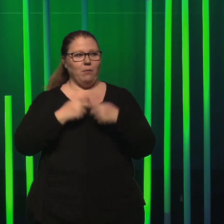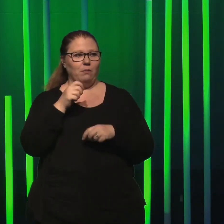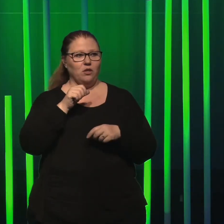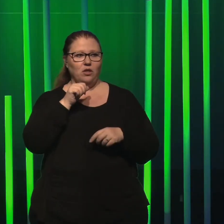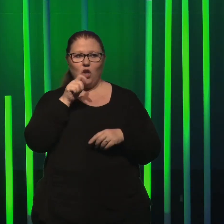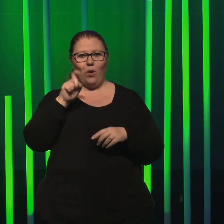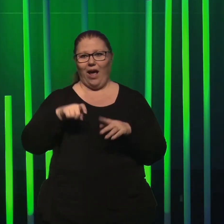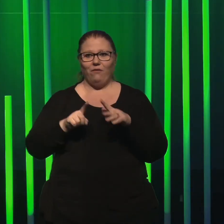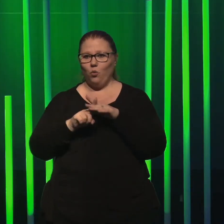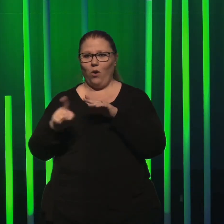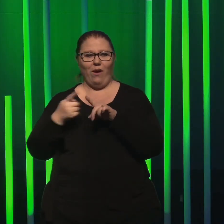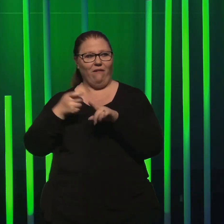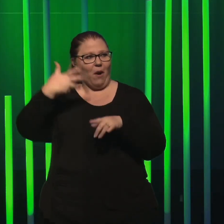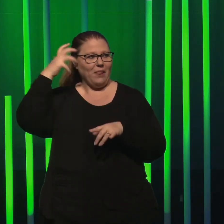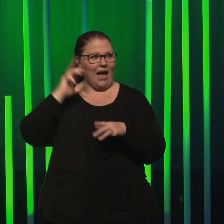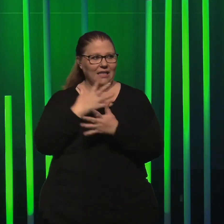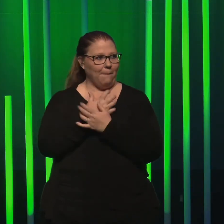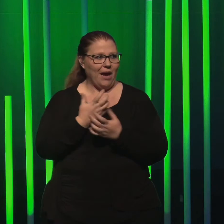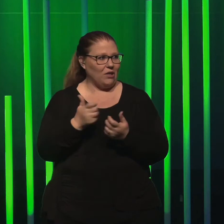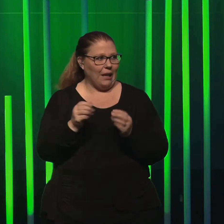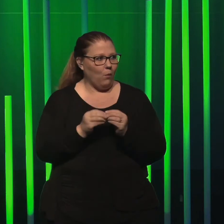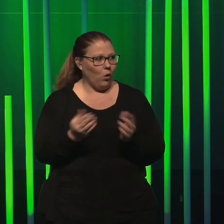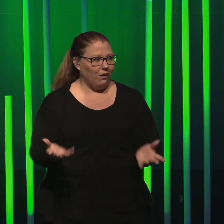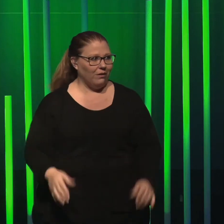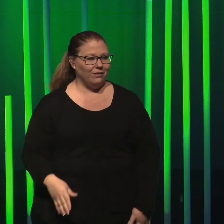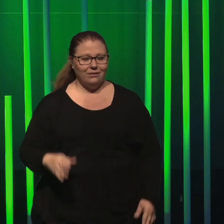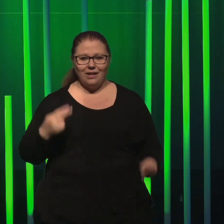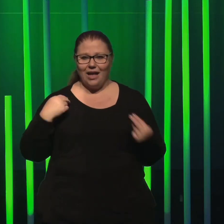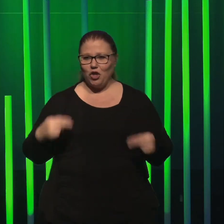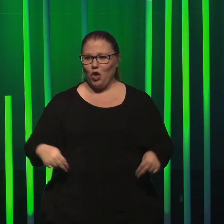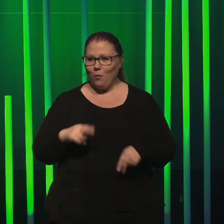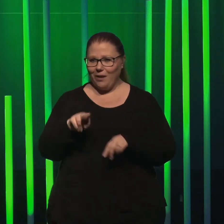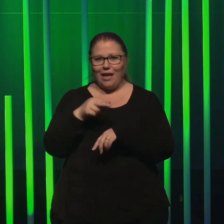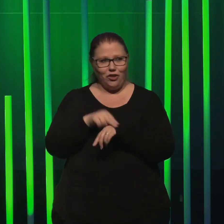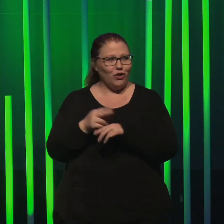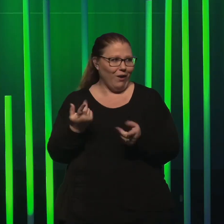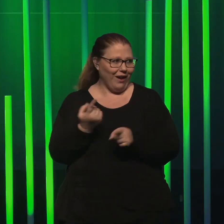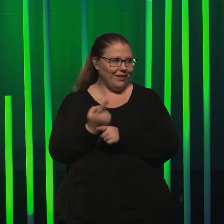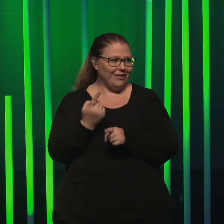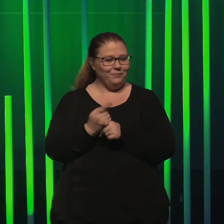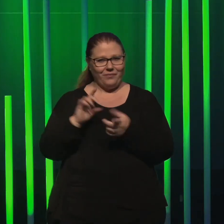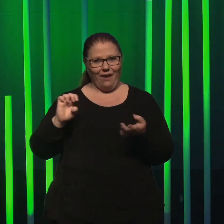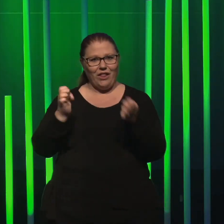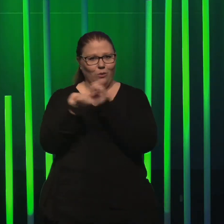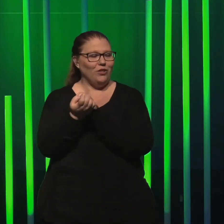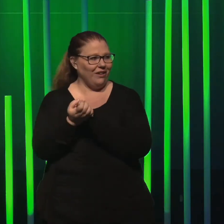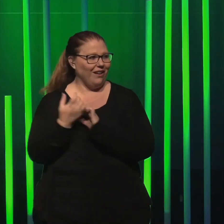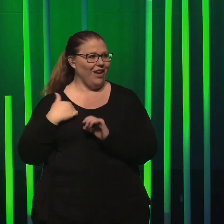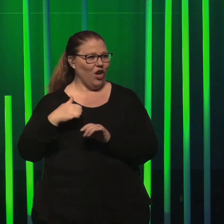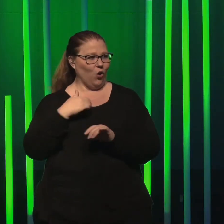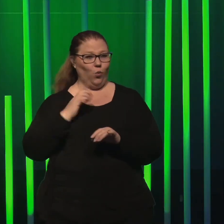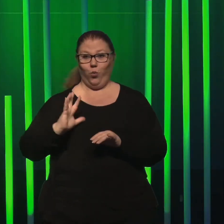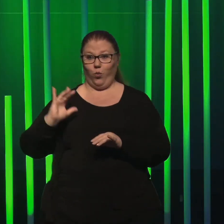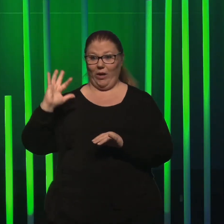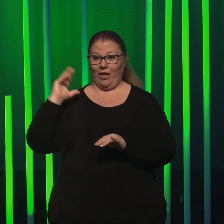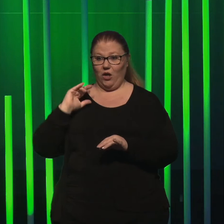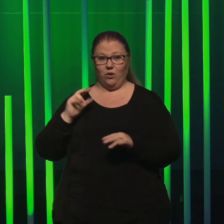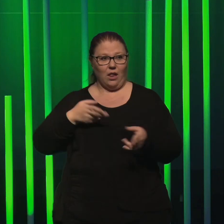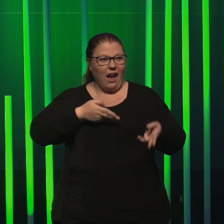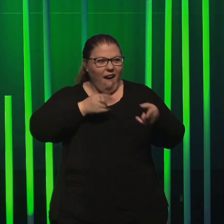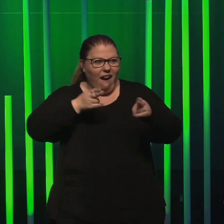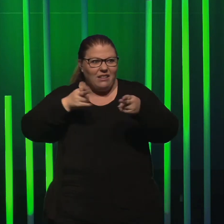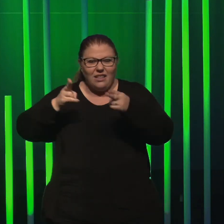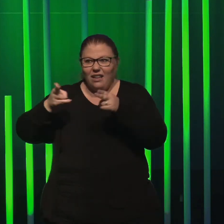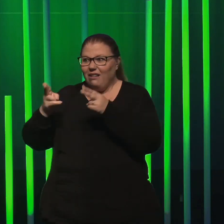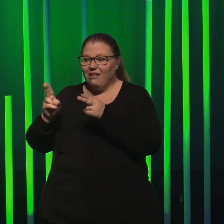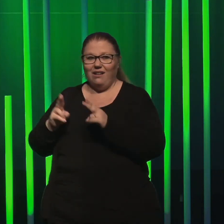from lions and bears anymore, right? That's human maturity and evolution. We used to spend all of our day hunting in the